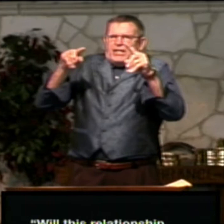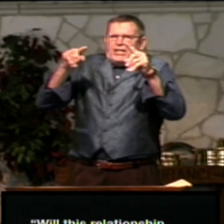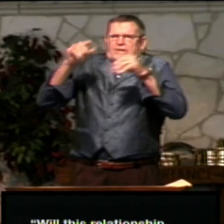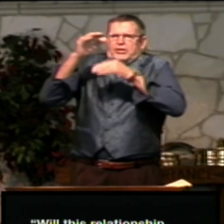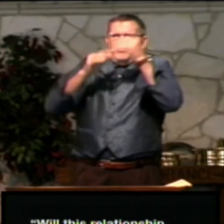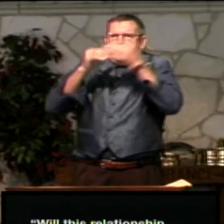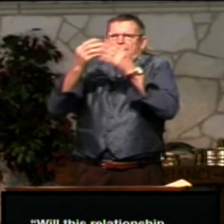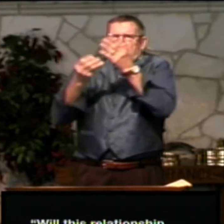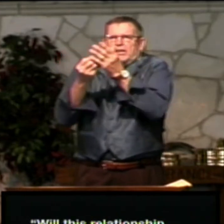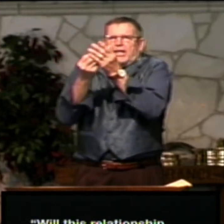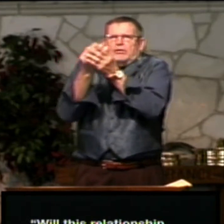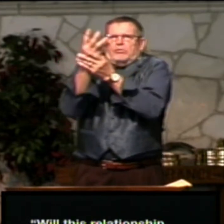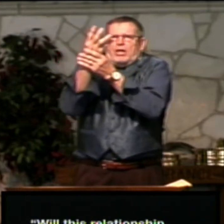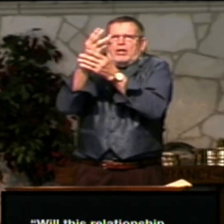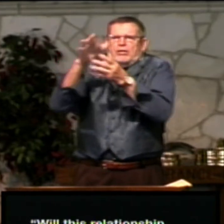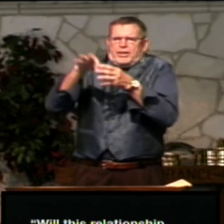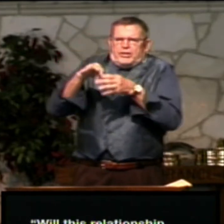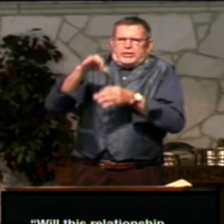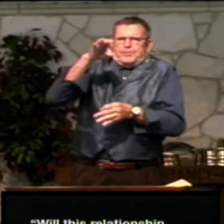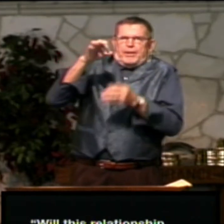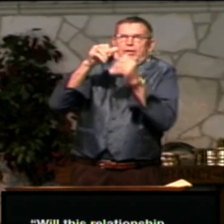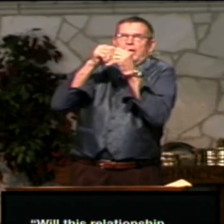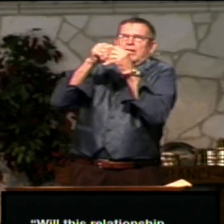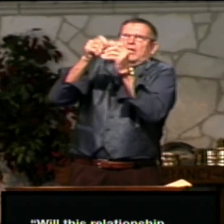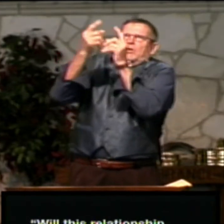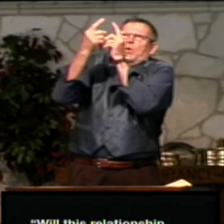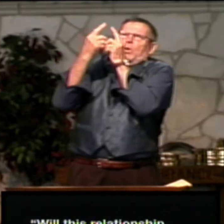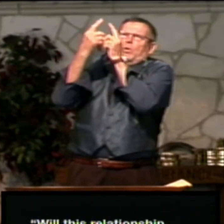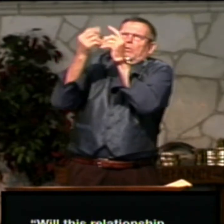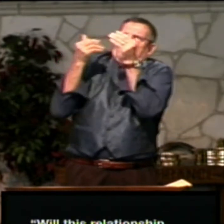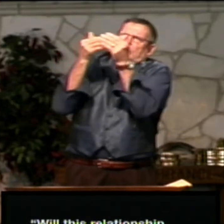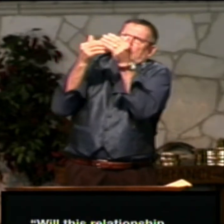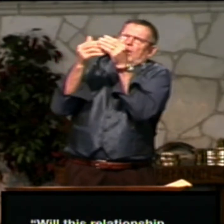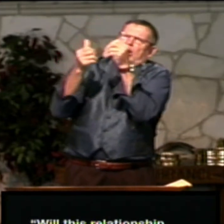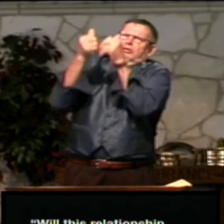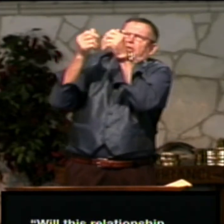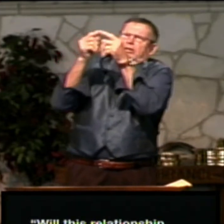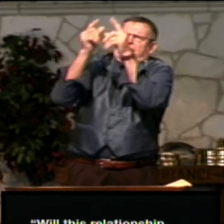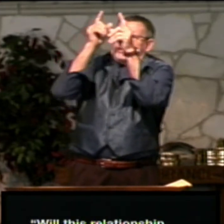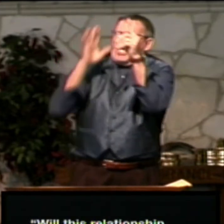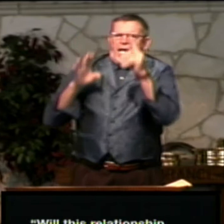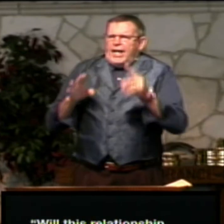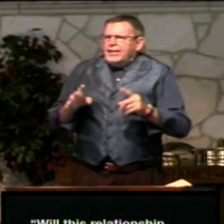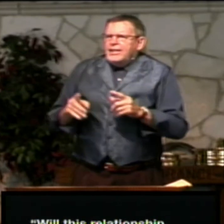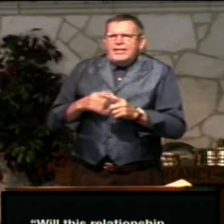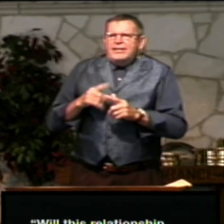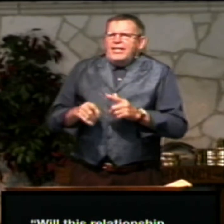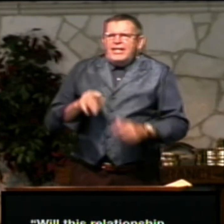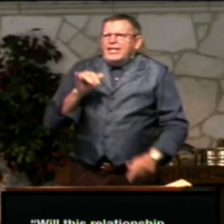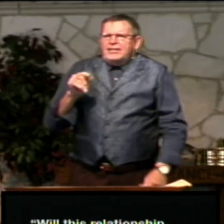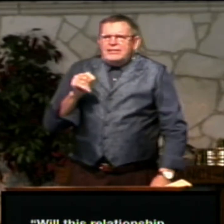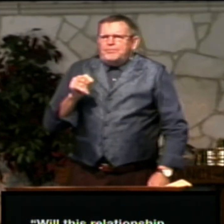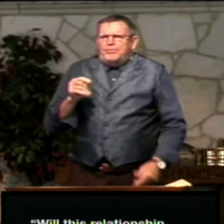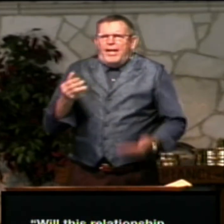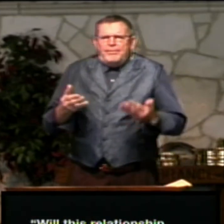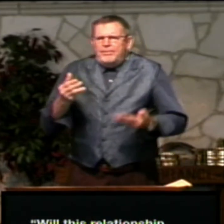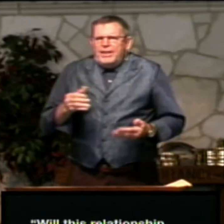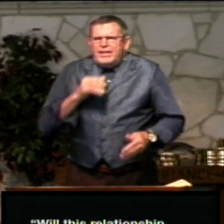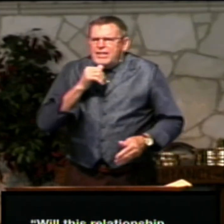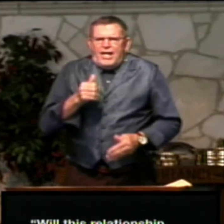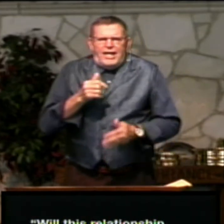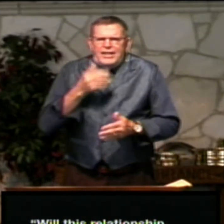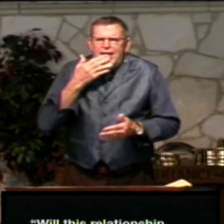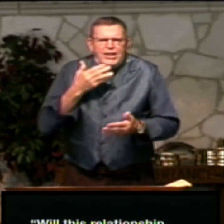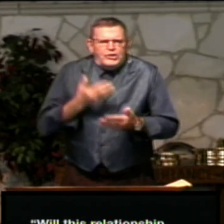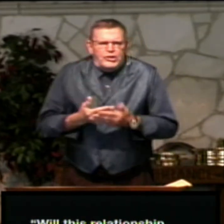succeed to build and grow in your spirit closer to God, then it's